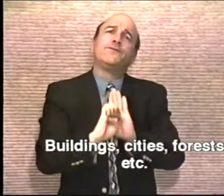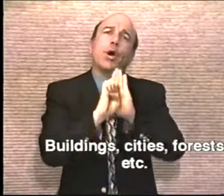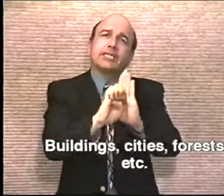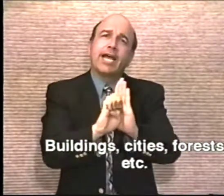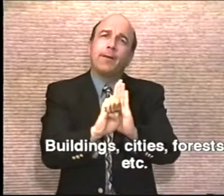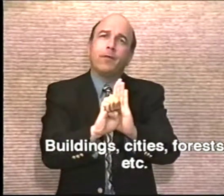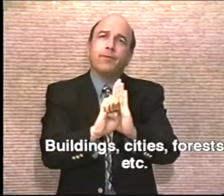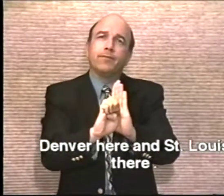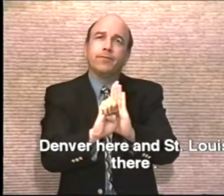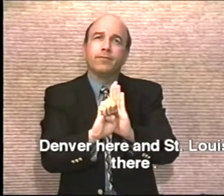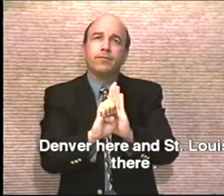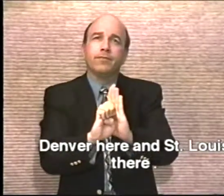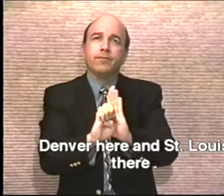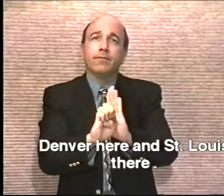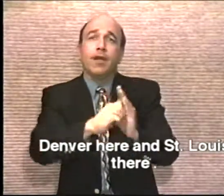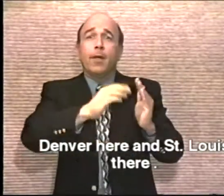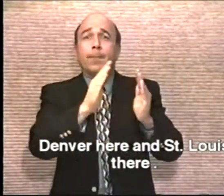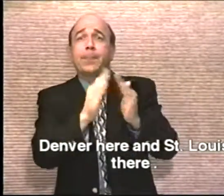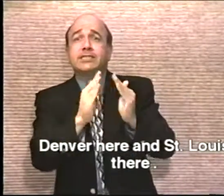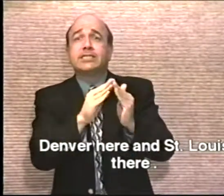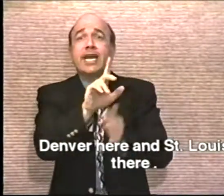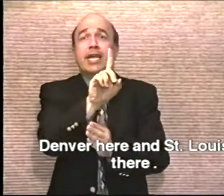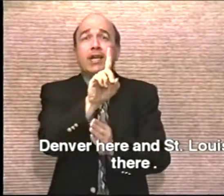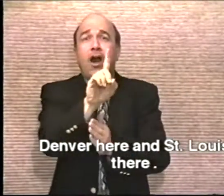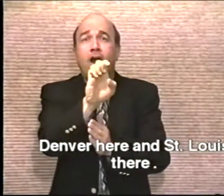For example, the city of